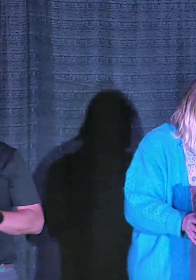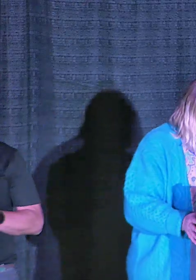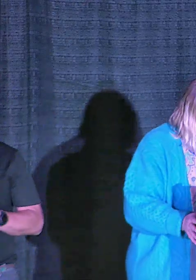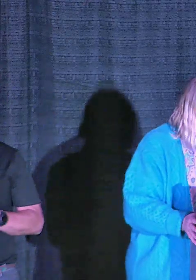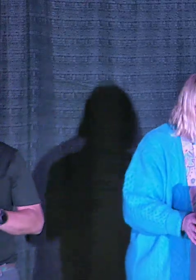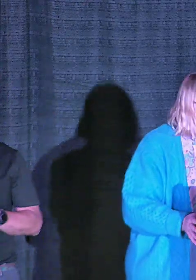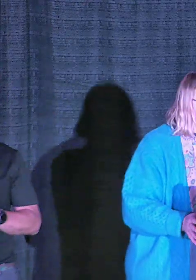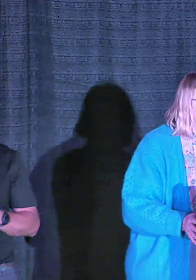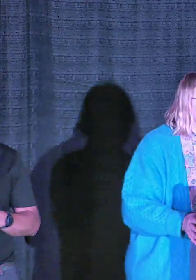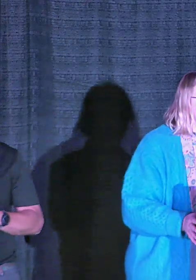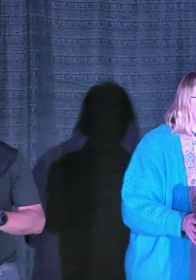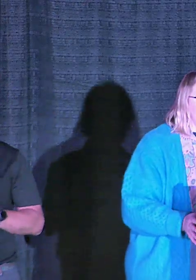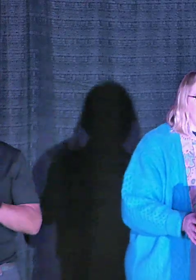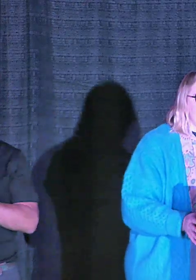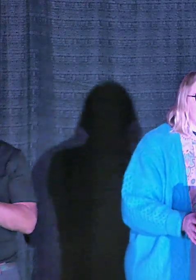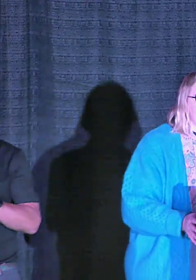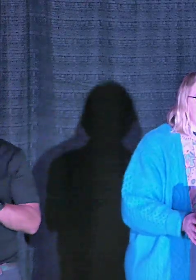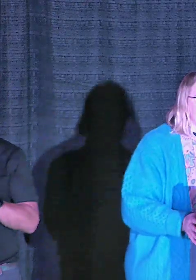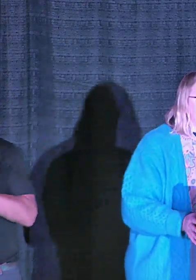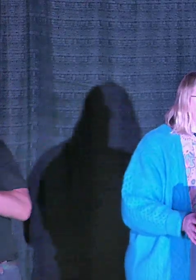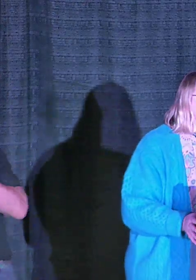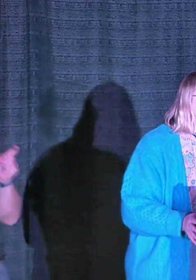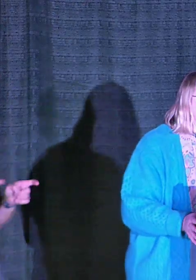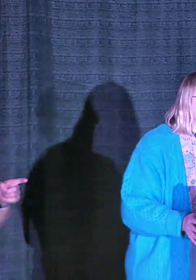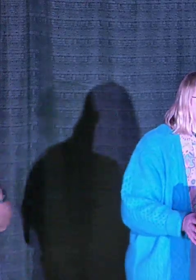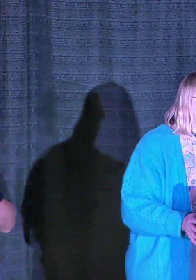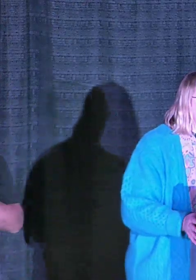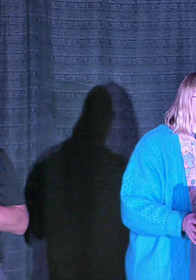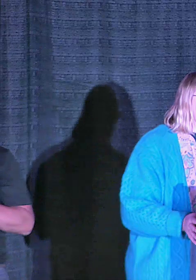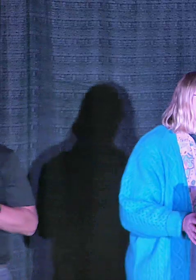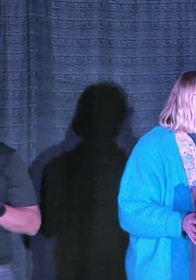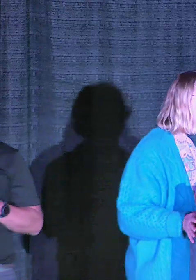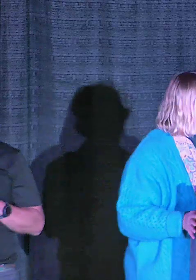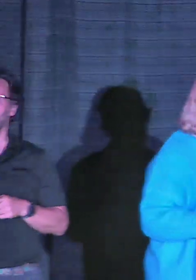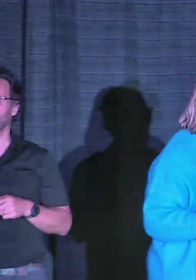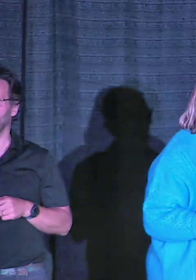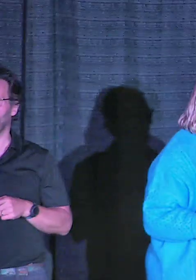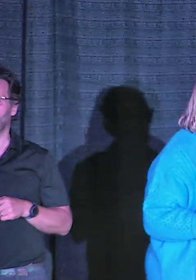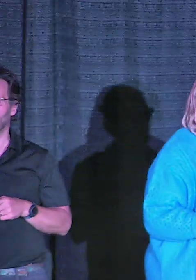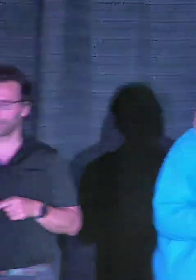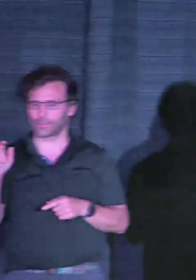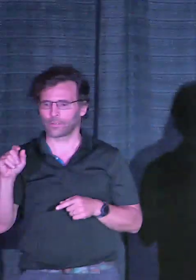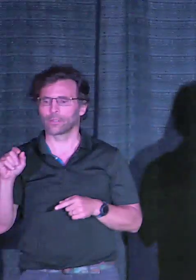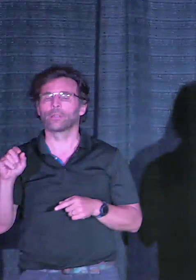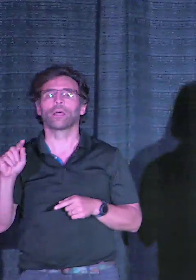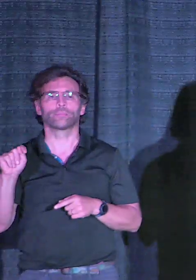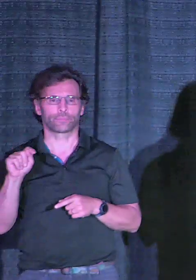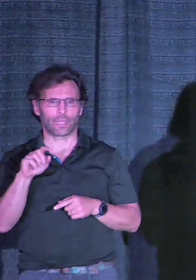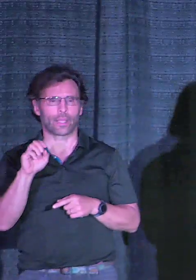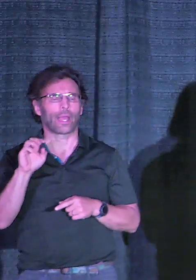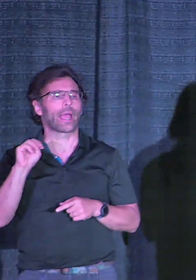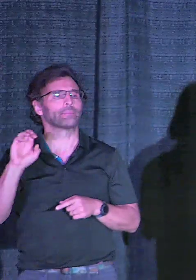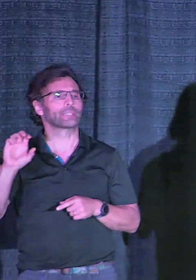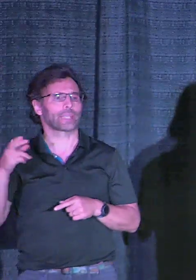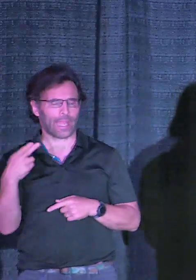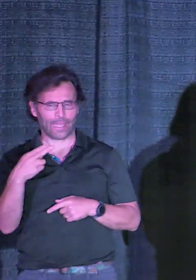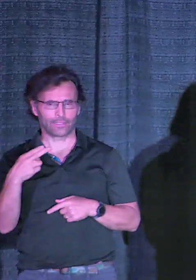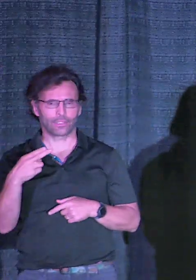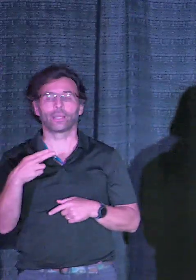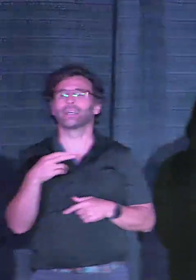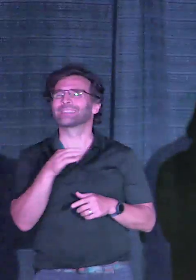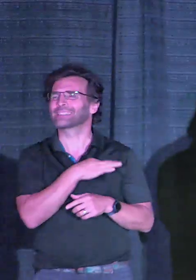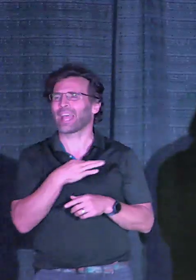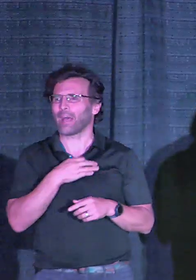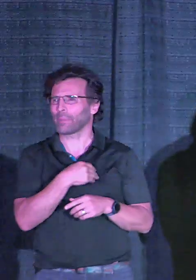state. I'm going to hand it over to Erica Valiant, who is an MCH board member and a staff member at People Serving People